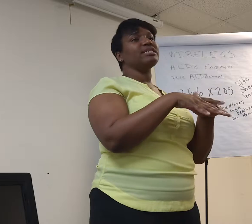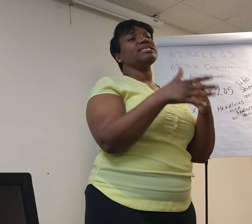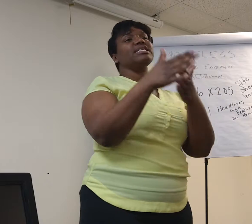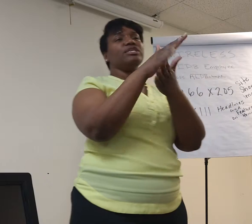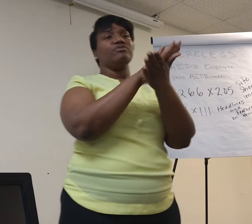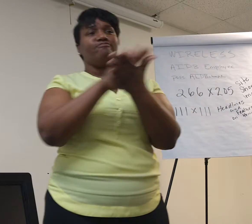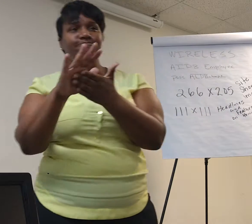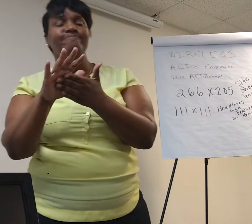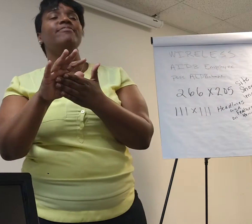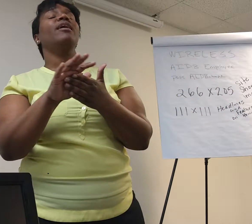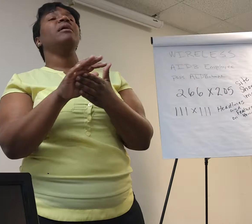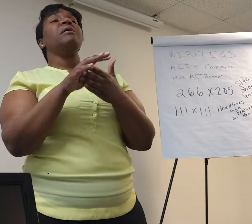So that's the steps, okay?